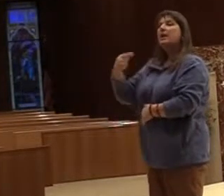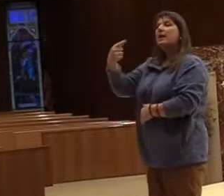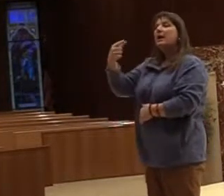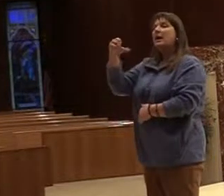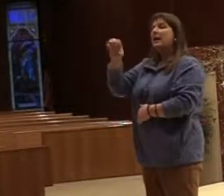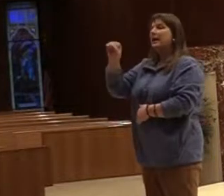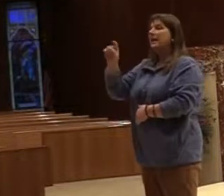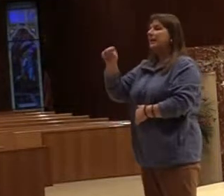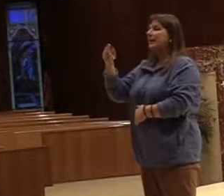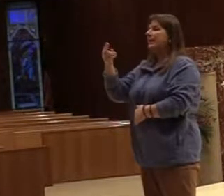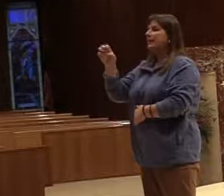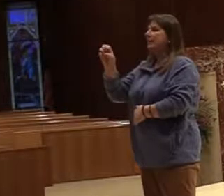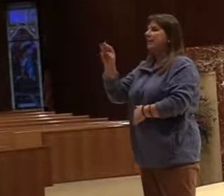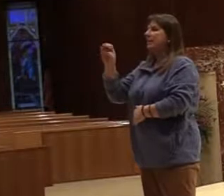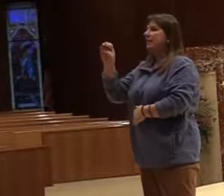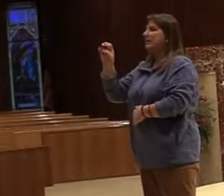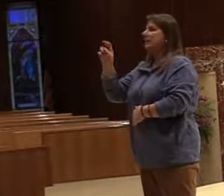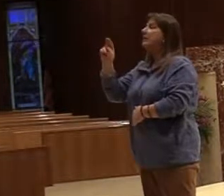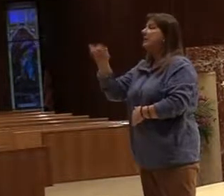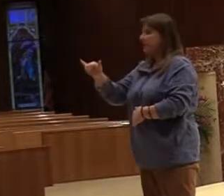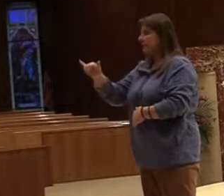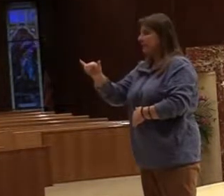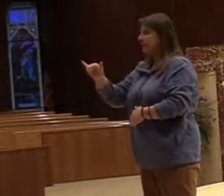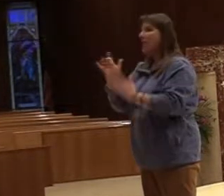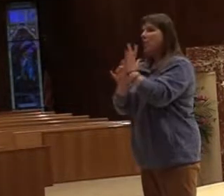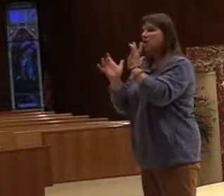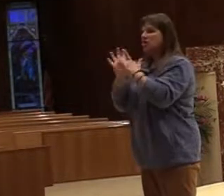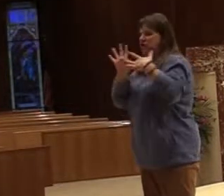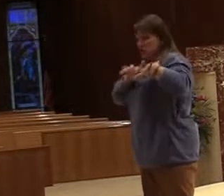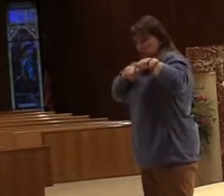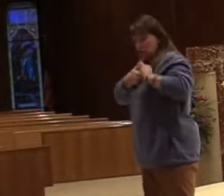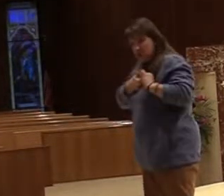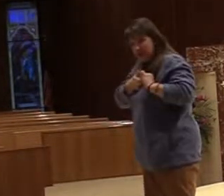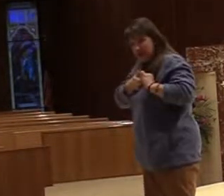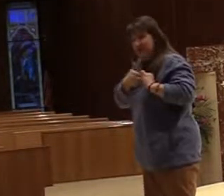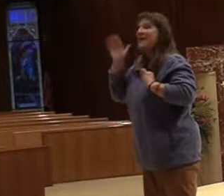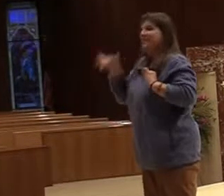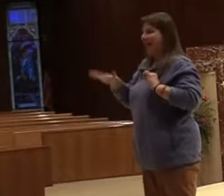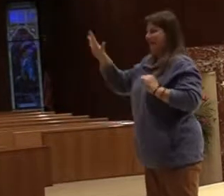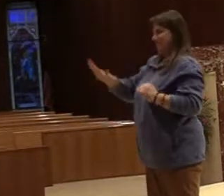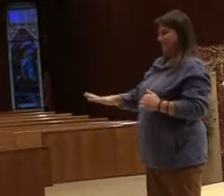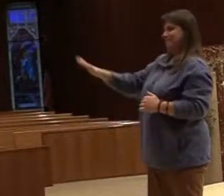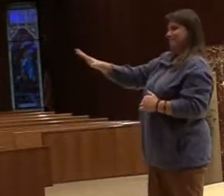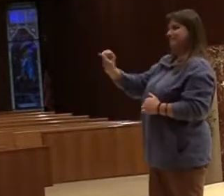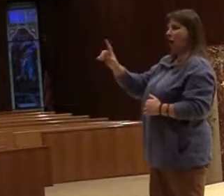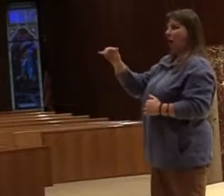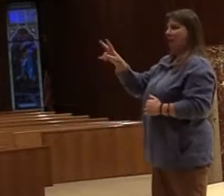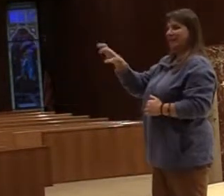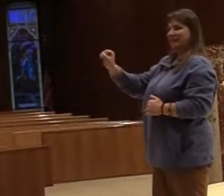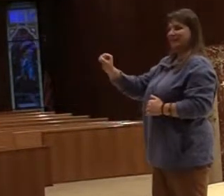Mount of Olives. So the Mount of Olives is a really rich symbol for us in our Christian tradition.